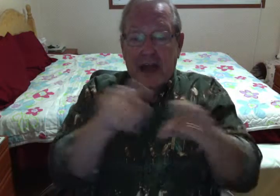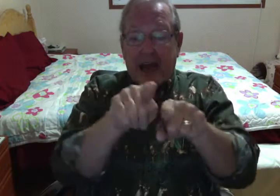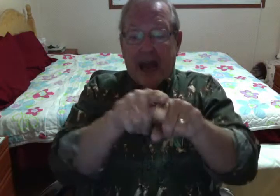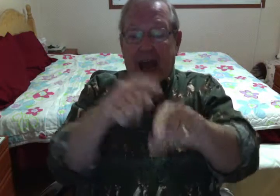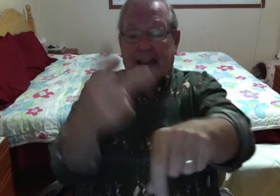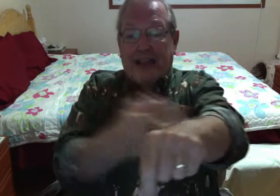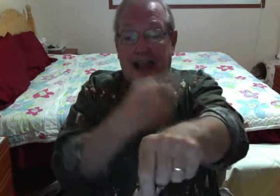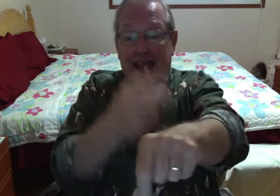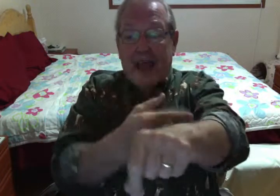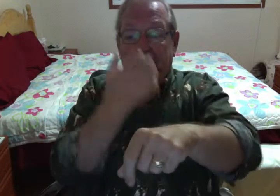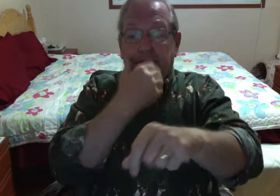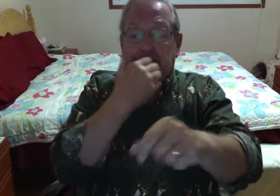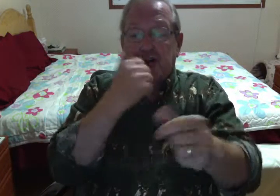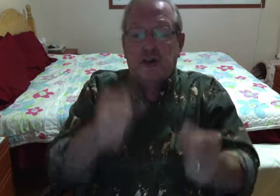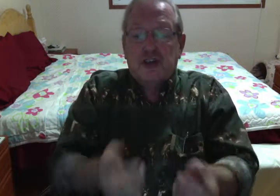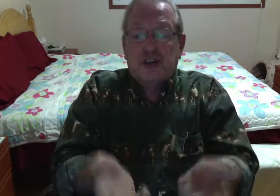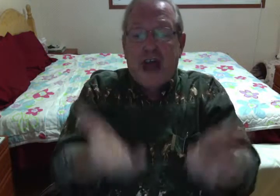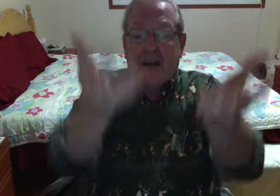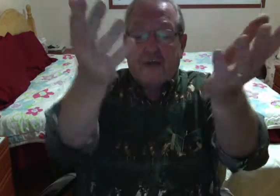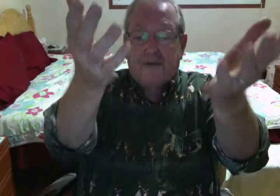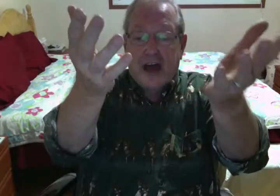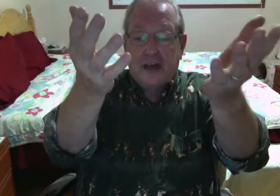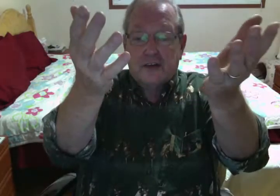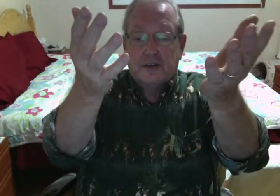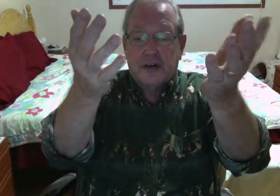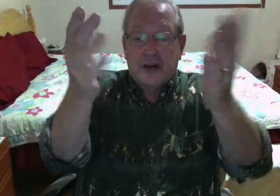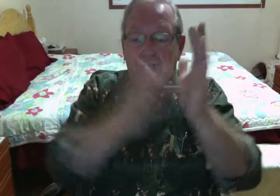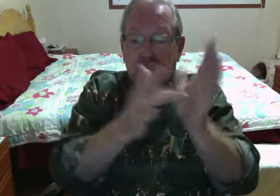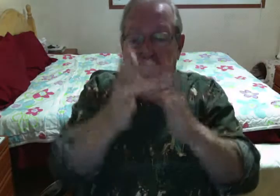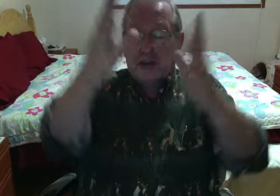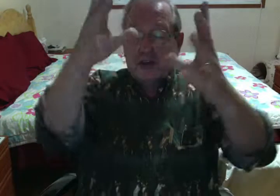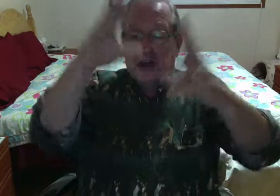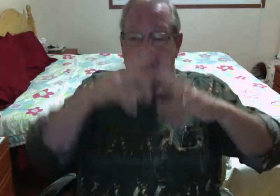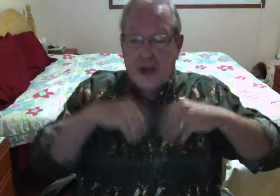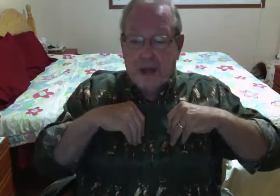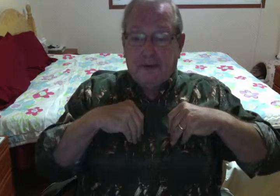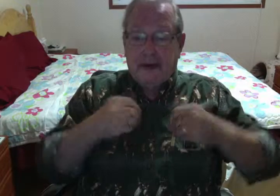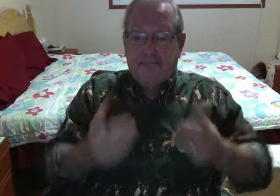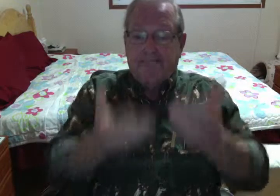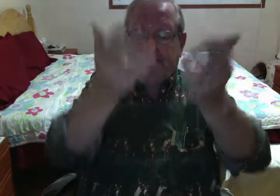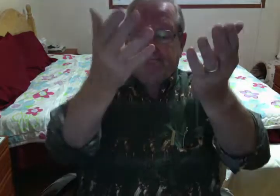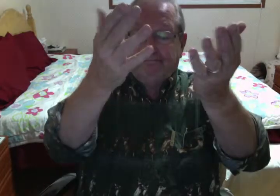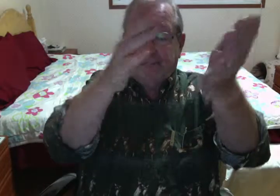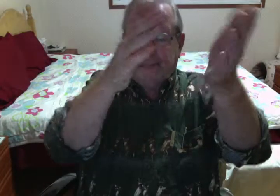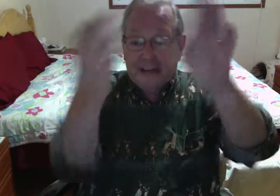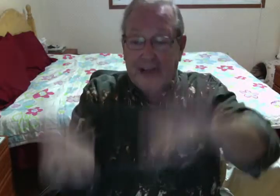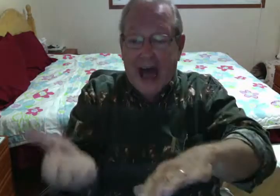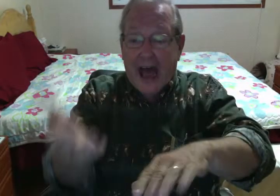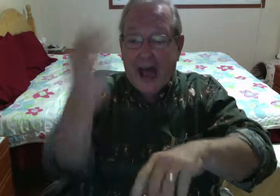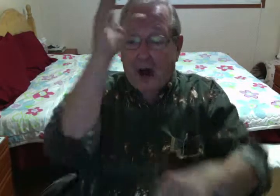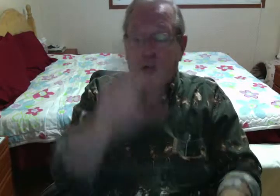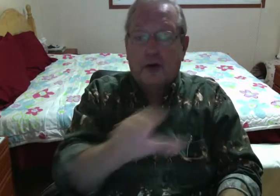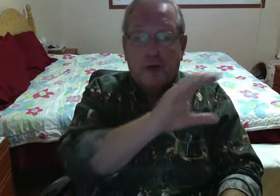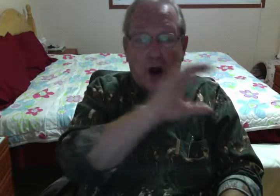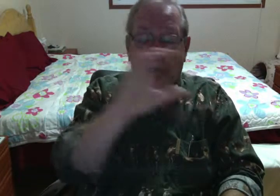And like the Lamb of the Jewish sacrifice, Jesus accepted to die on the cross